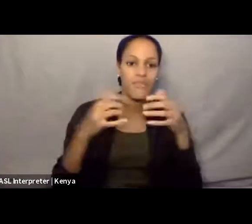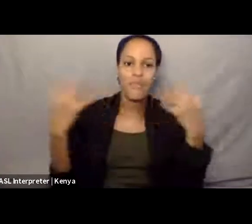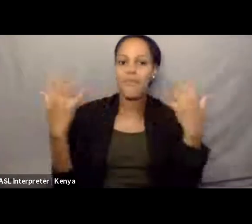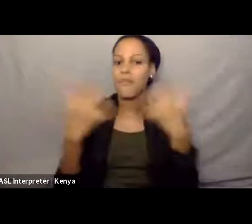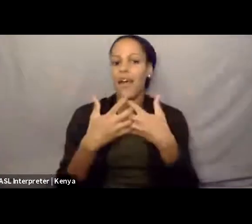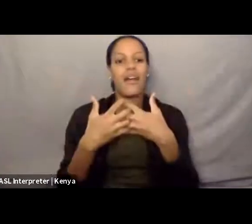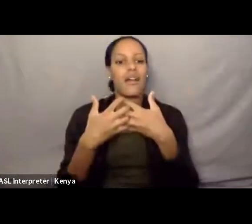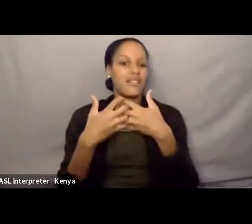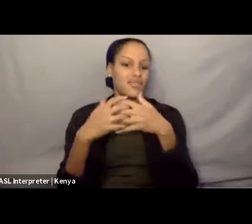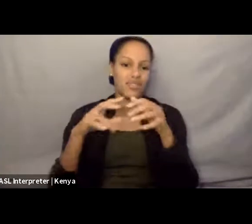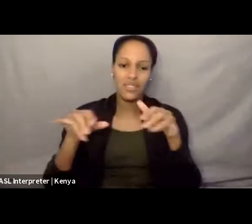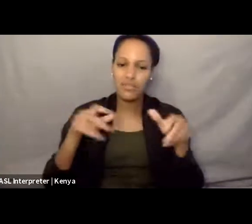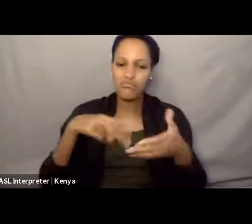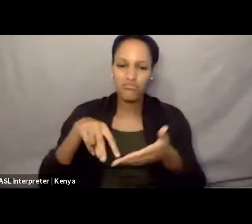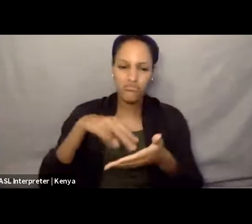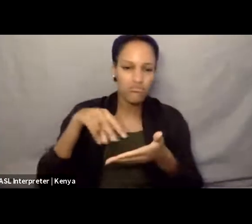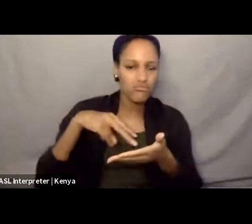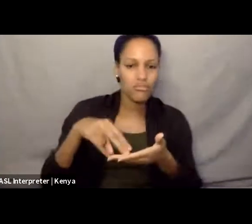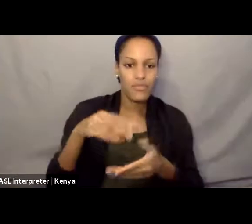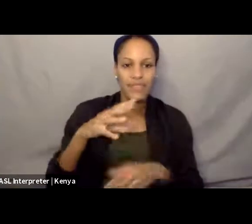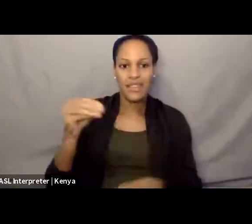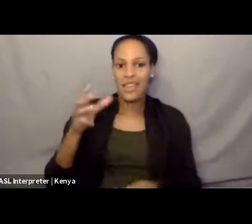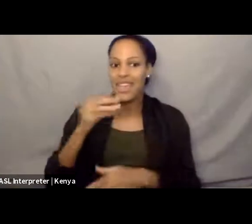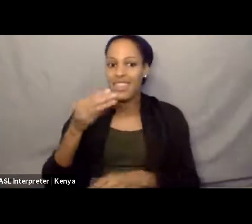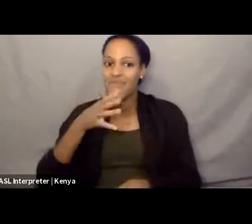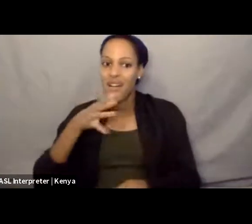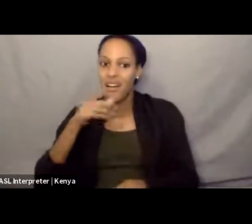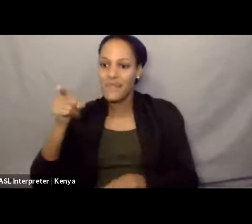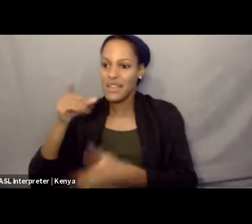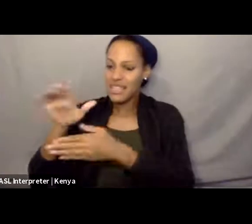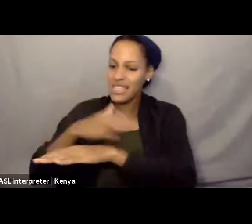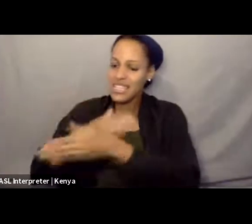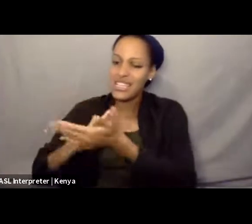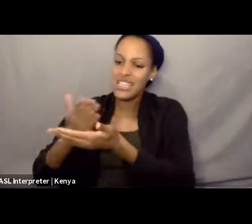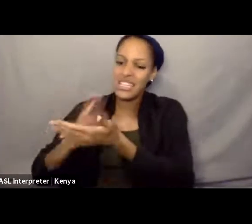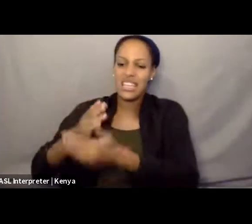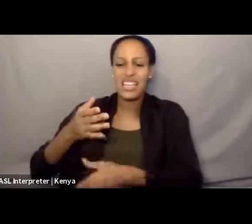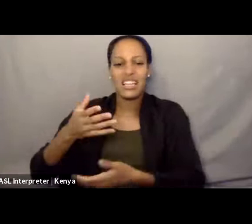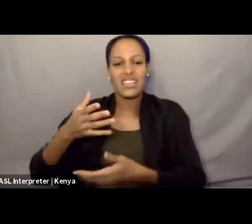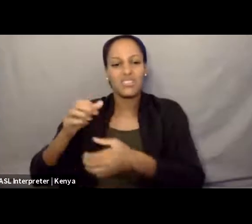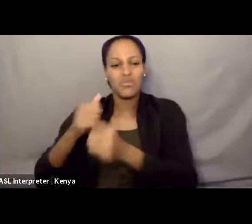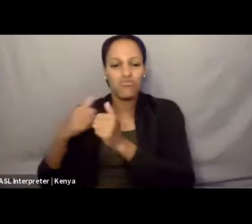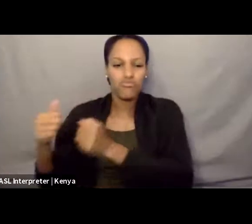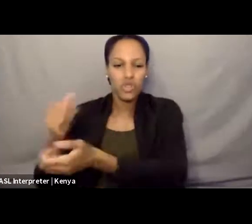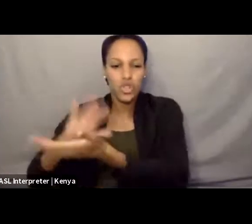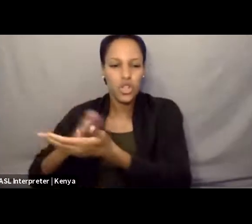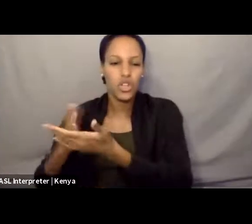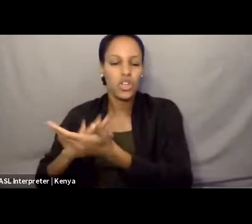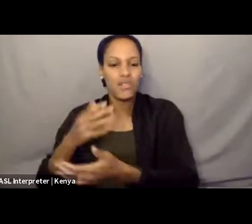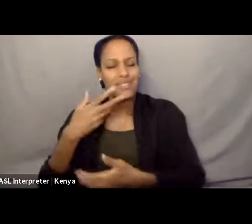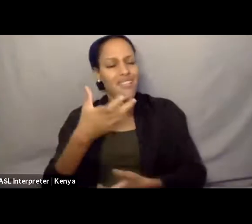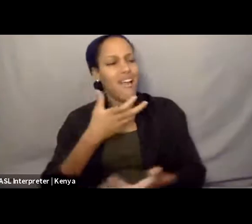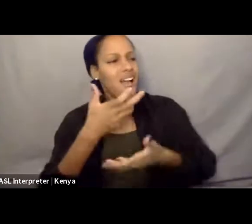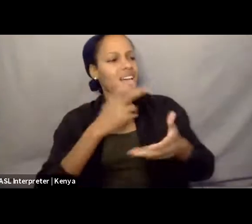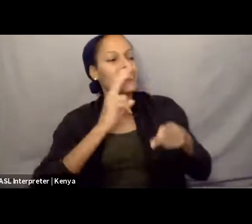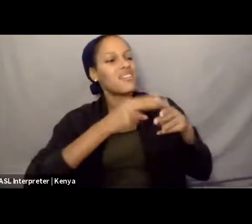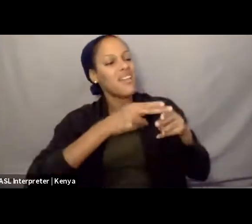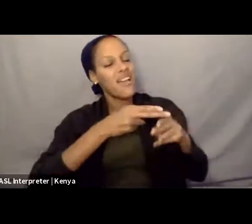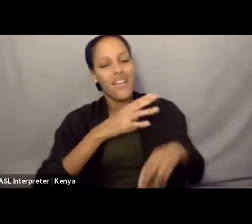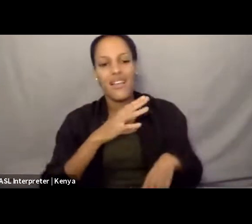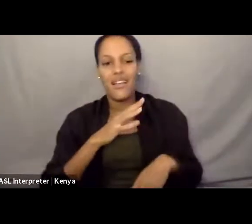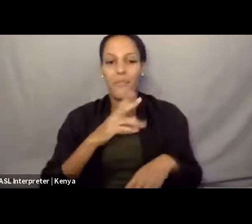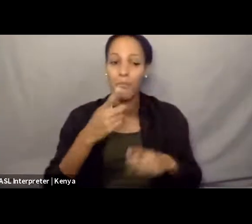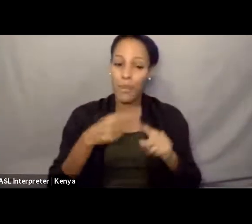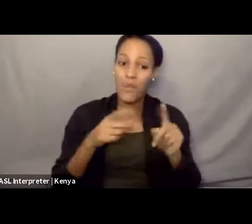Maurice's apartment, his mother in the kitchen stirring gravy and shouting, "Maudy!" When we practiced hard enough that